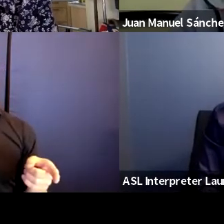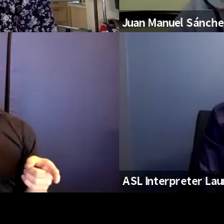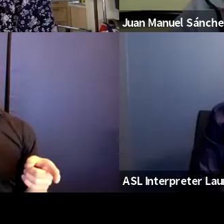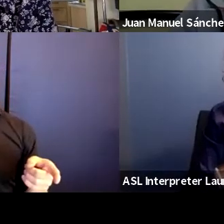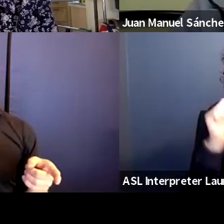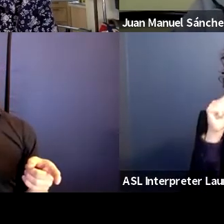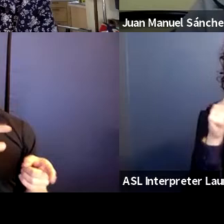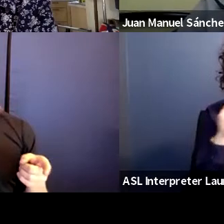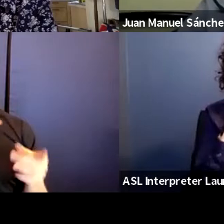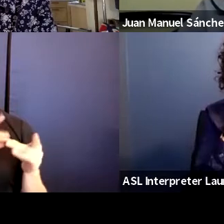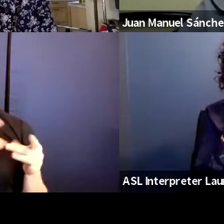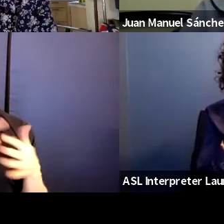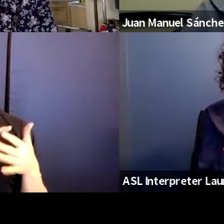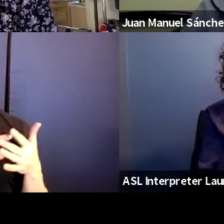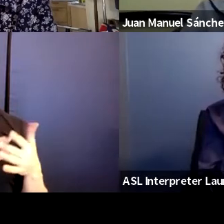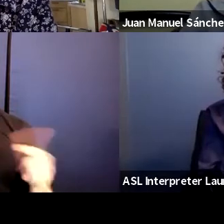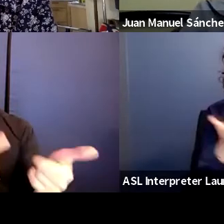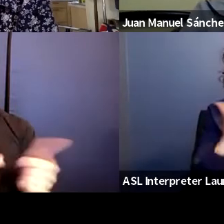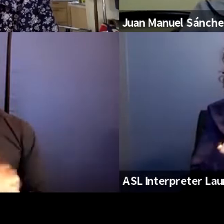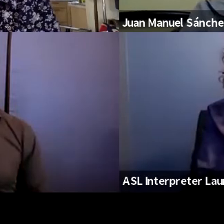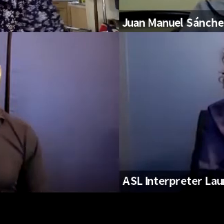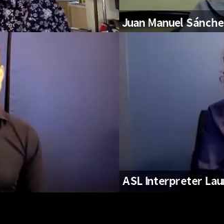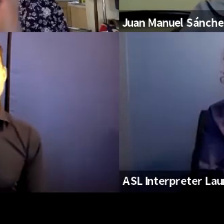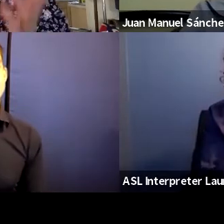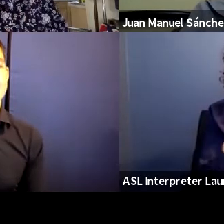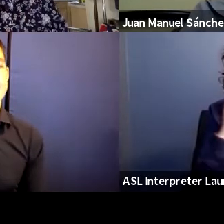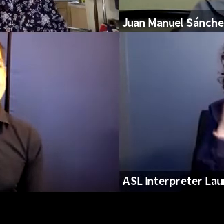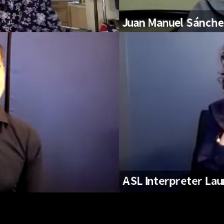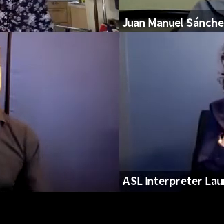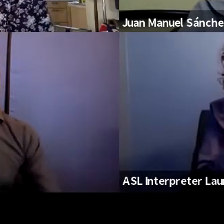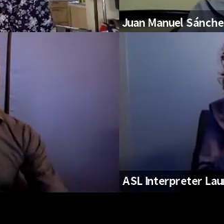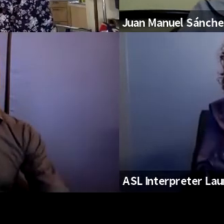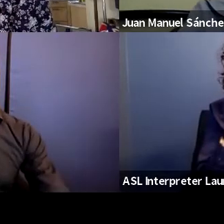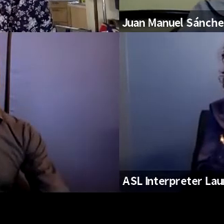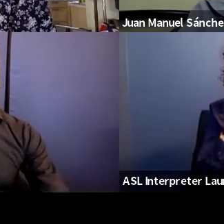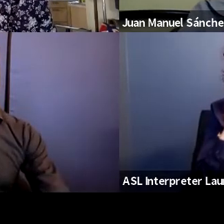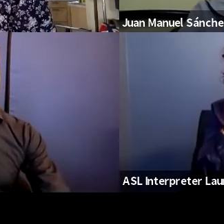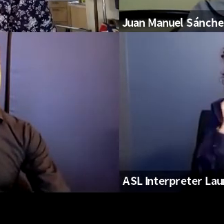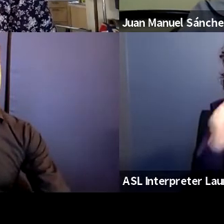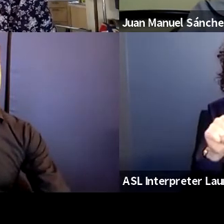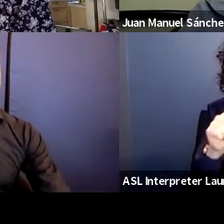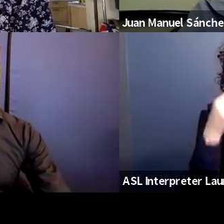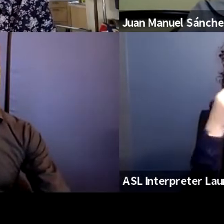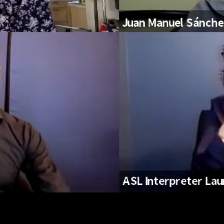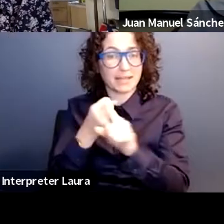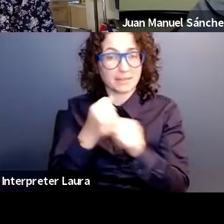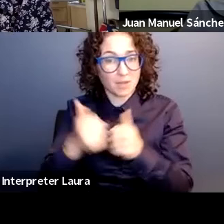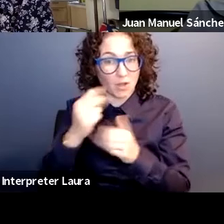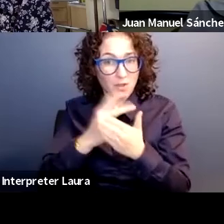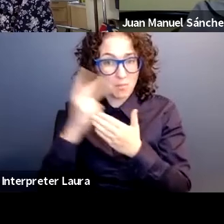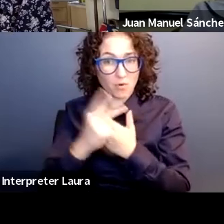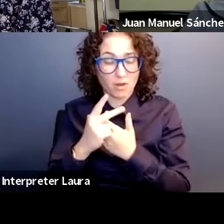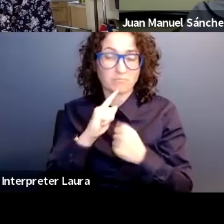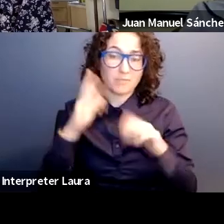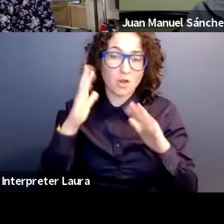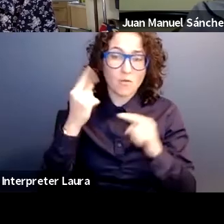these programs have long-term impact beyond the life of the program. And hopefully one of the most important impacts